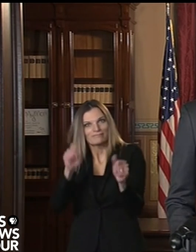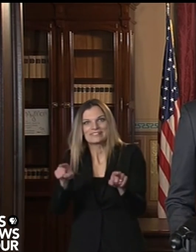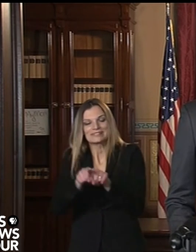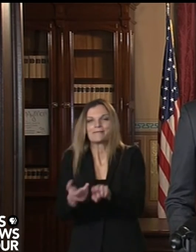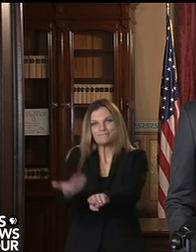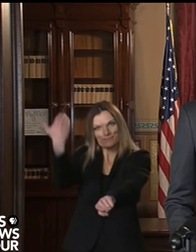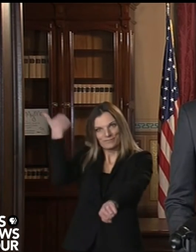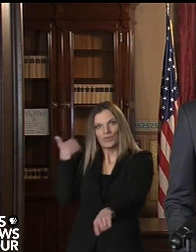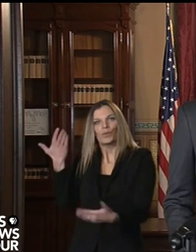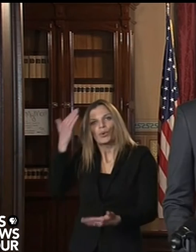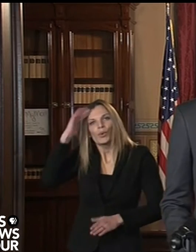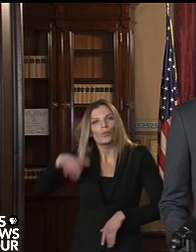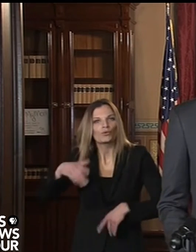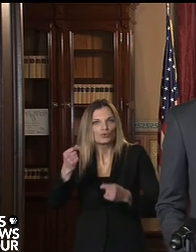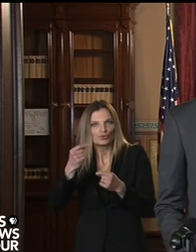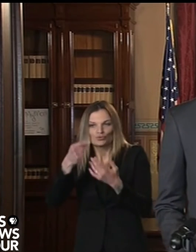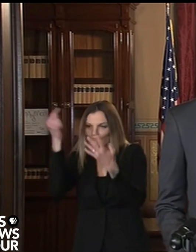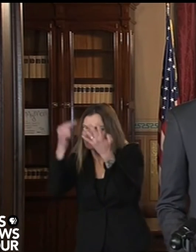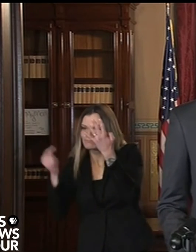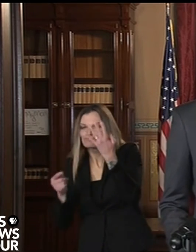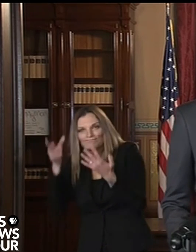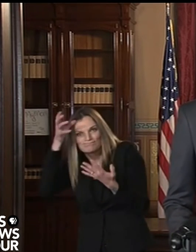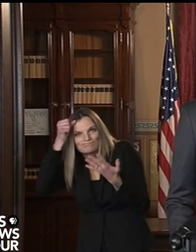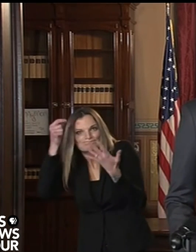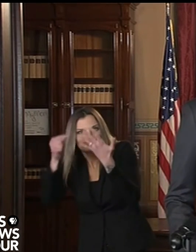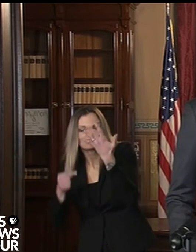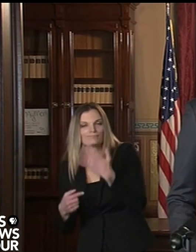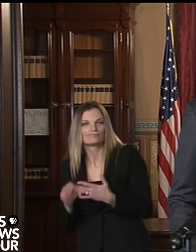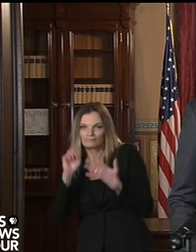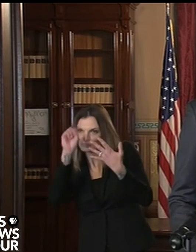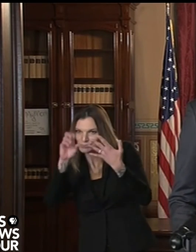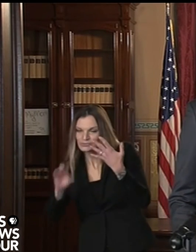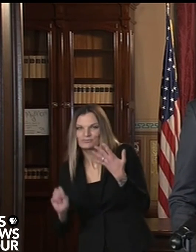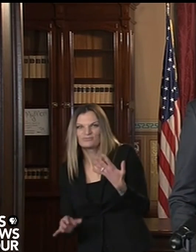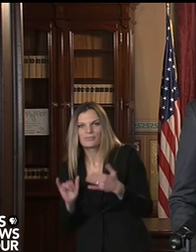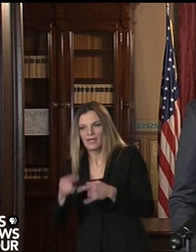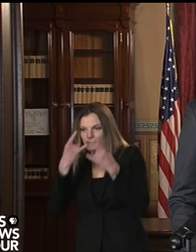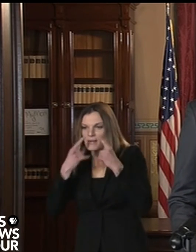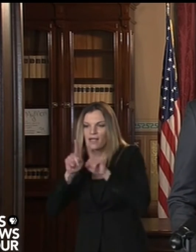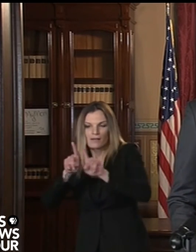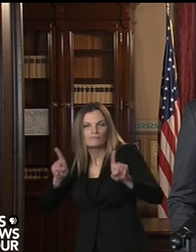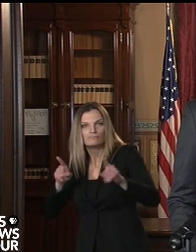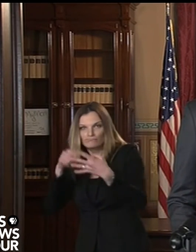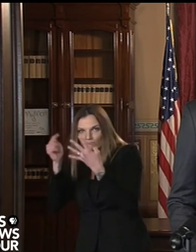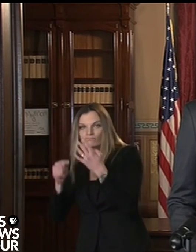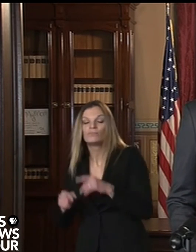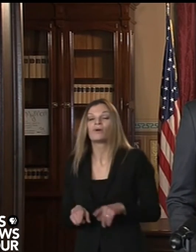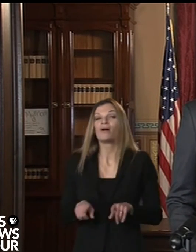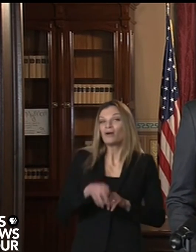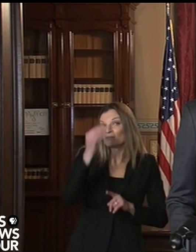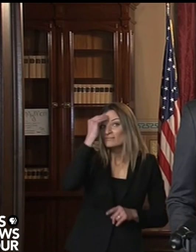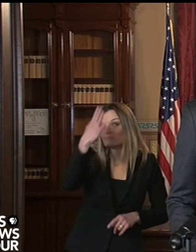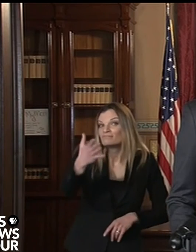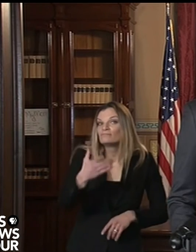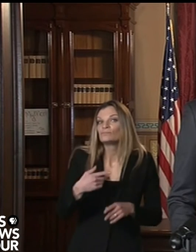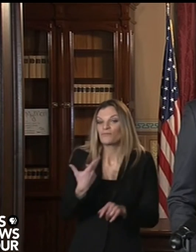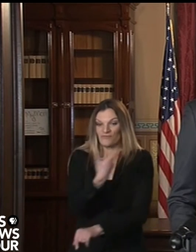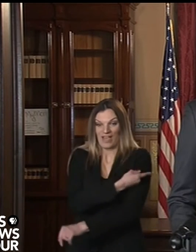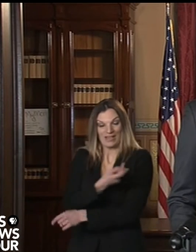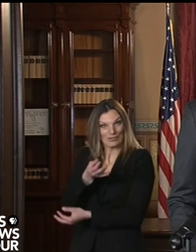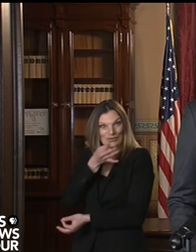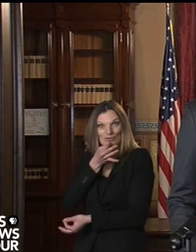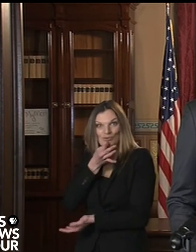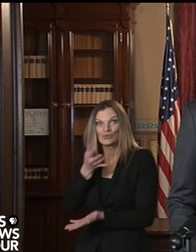reach. Let me be really clear. The vaccine coming is a good thing, but the presence of a vaccine